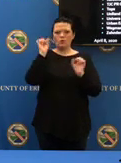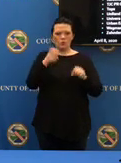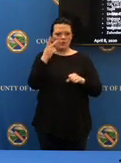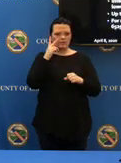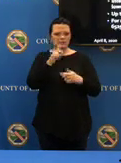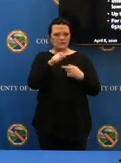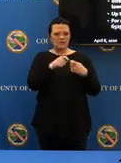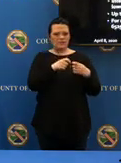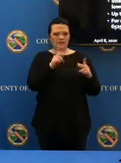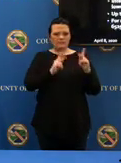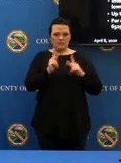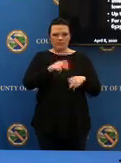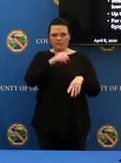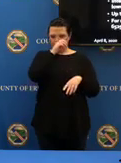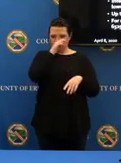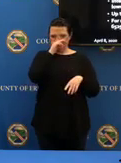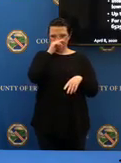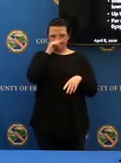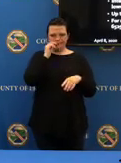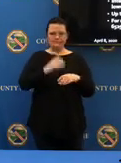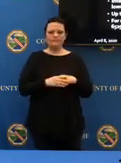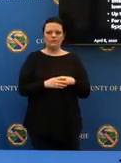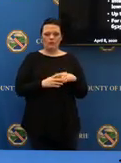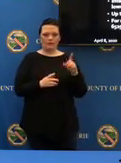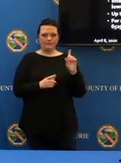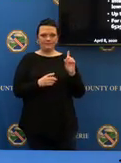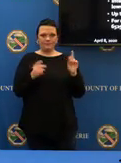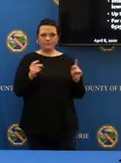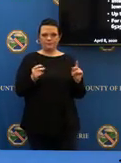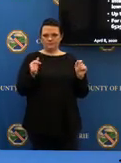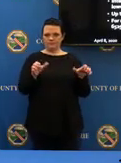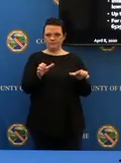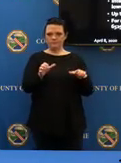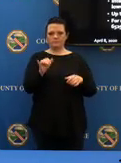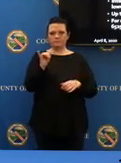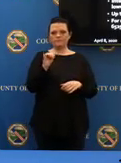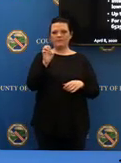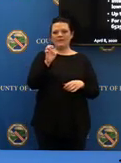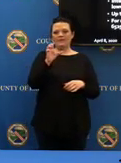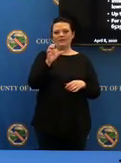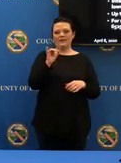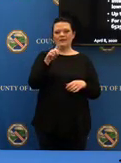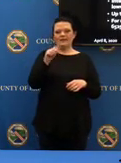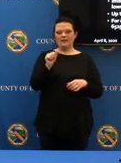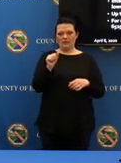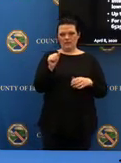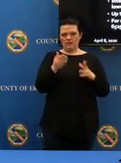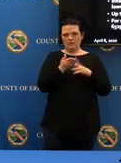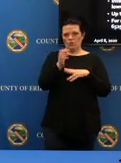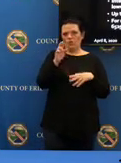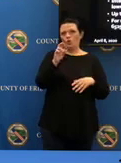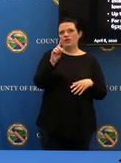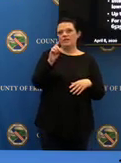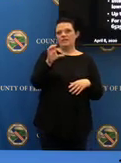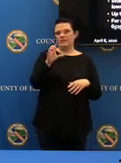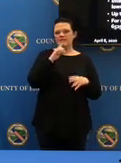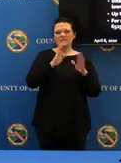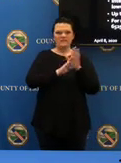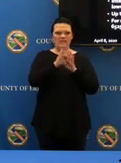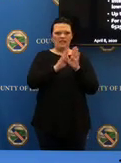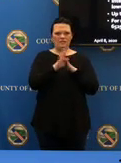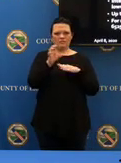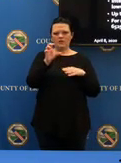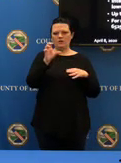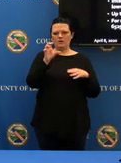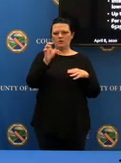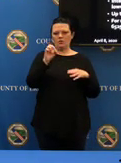individuals. The immediate actions. The ECIDA, through its RDC, which is a development corp,